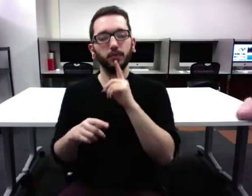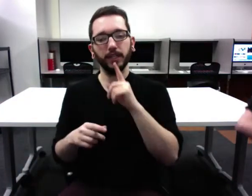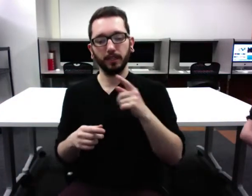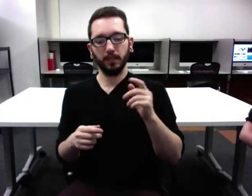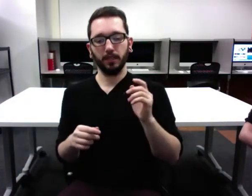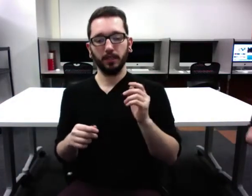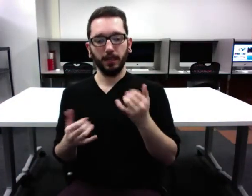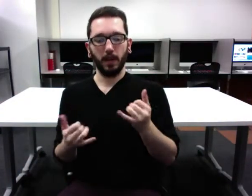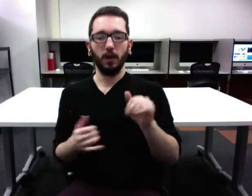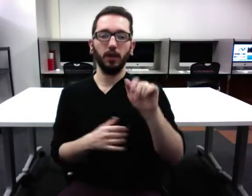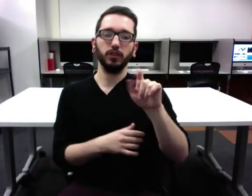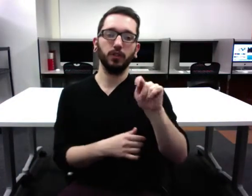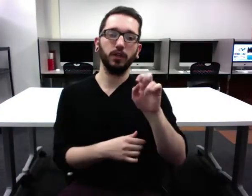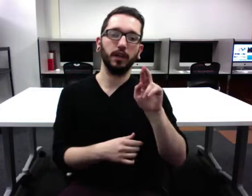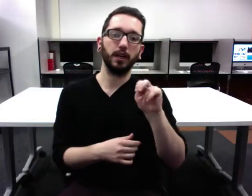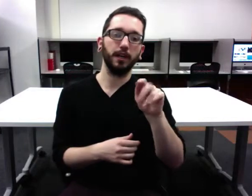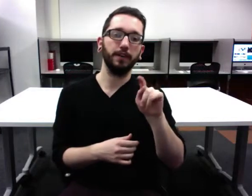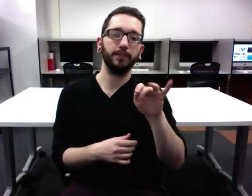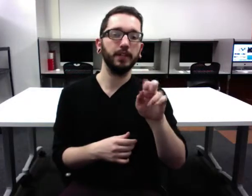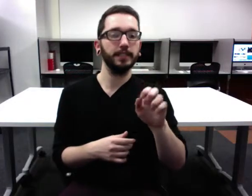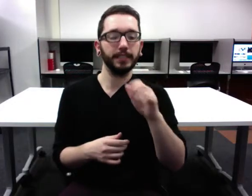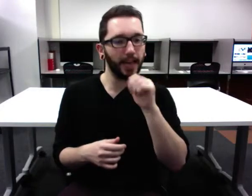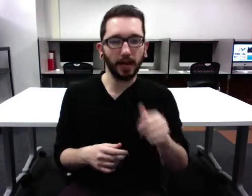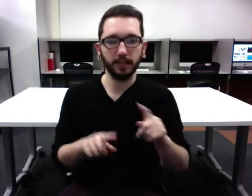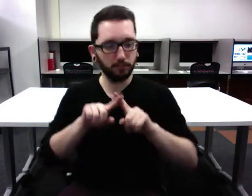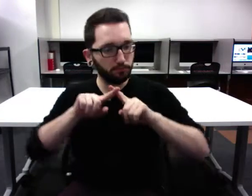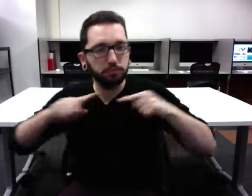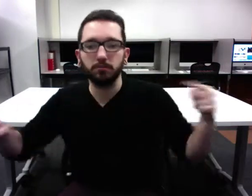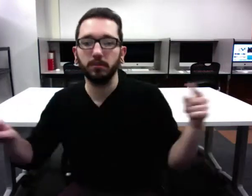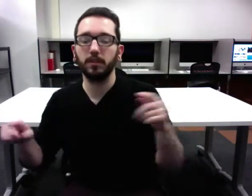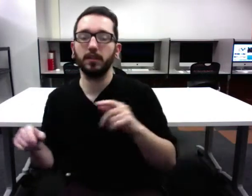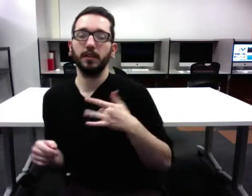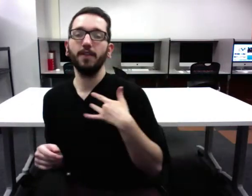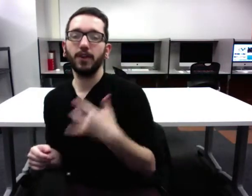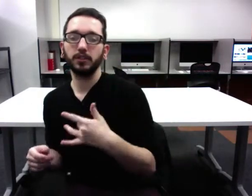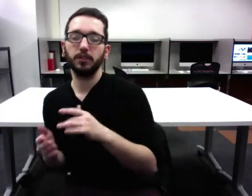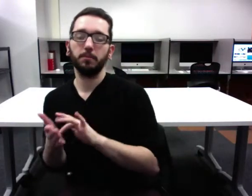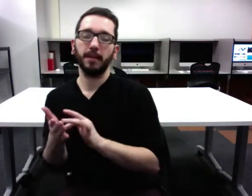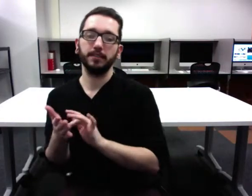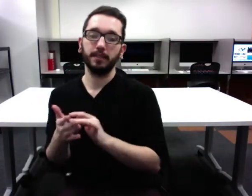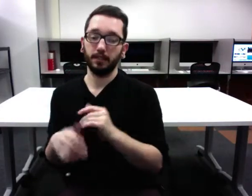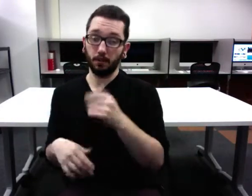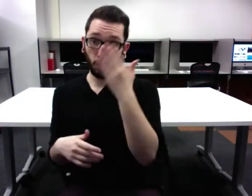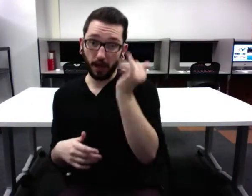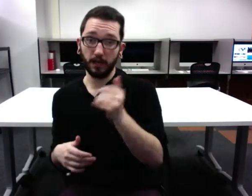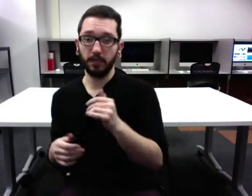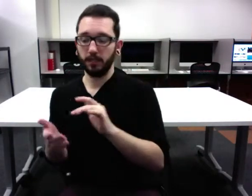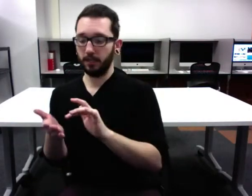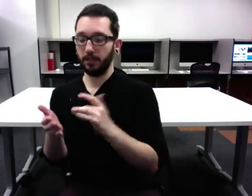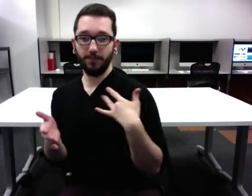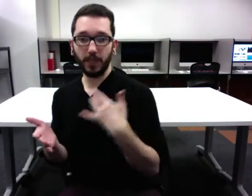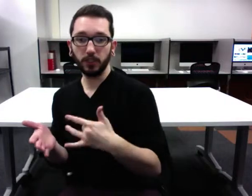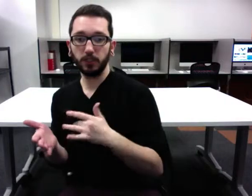conventional medicine. Conventional, our medicine, many of us are familiar with, also draws from these 4 areas. Many of our drugs